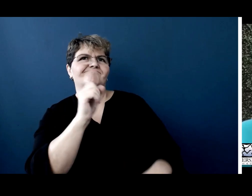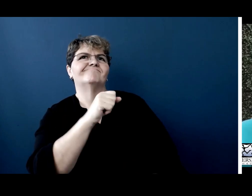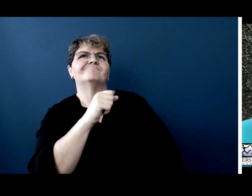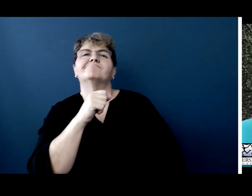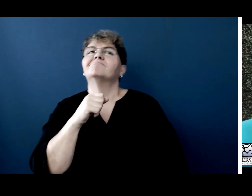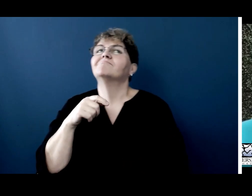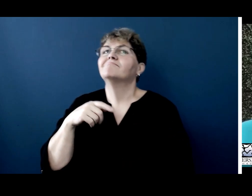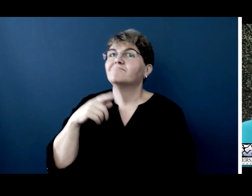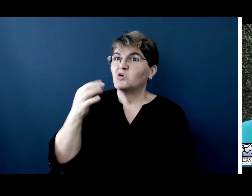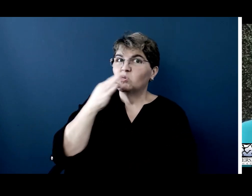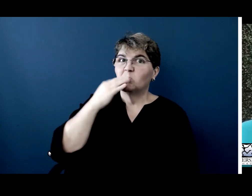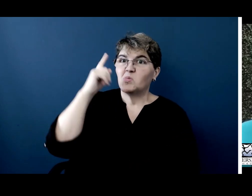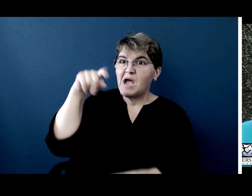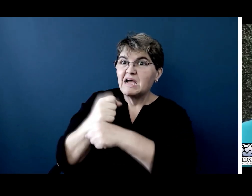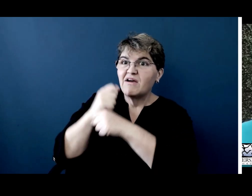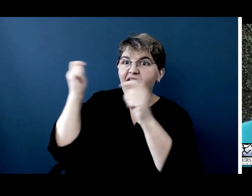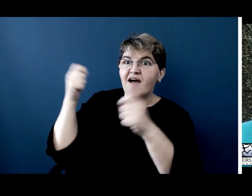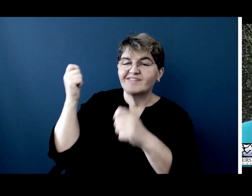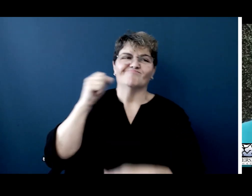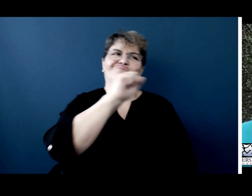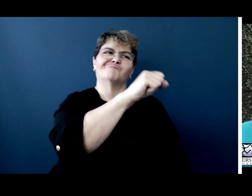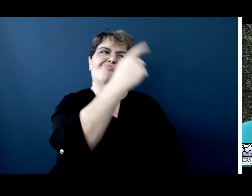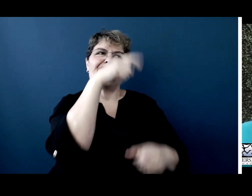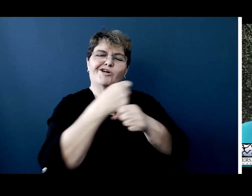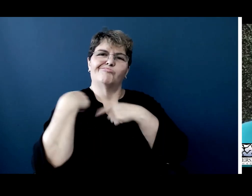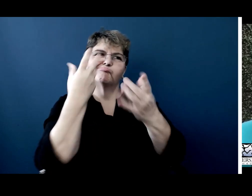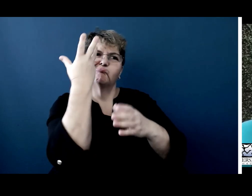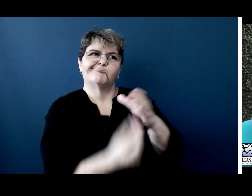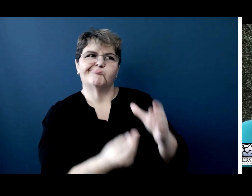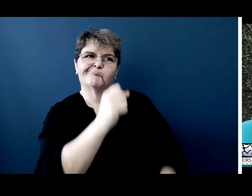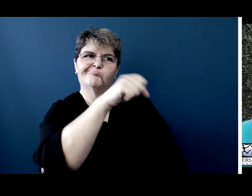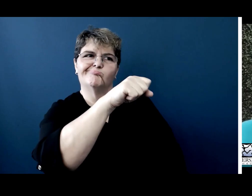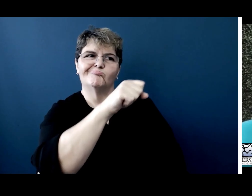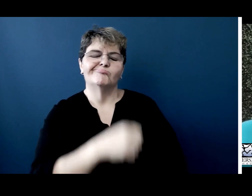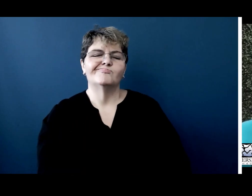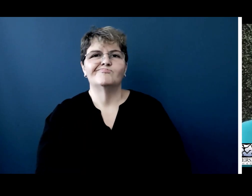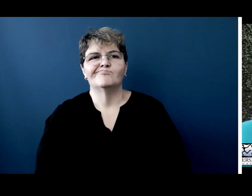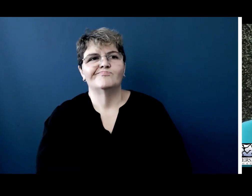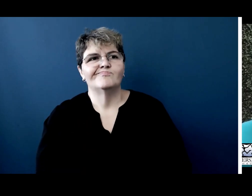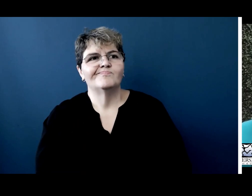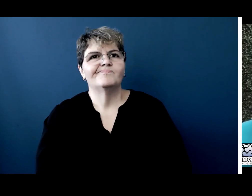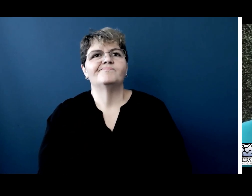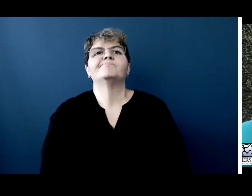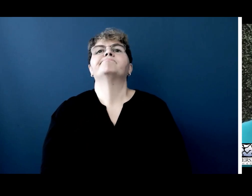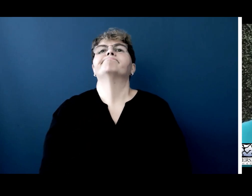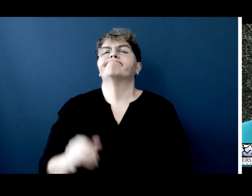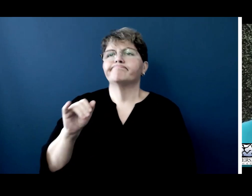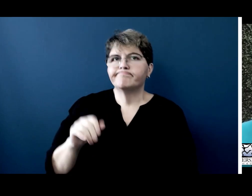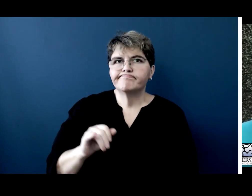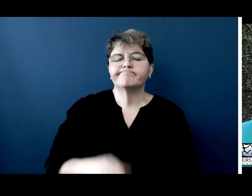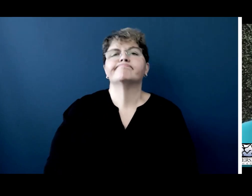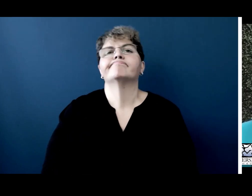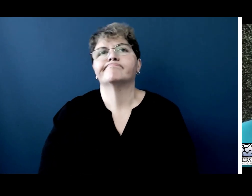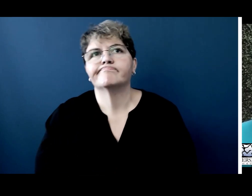Yeah. Because ever since I was at the hospital, I had gotten very little sleep.